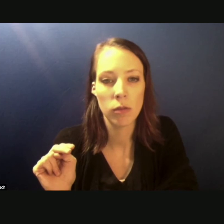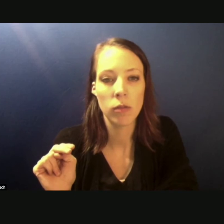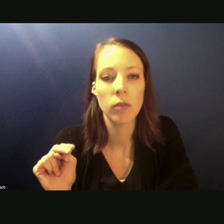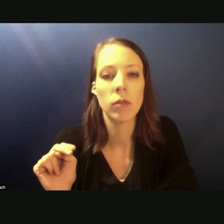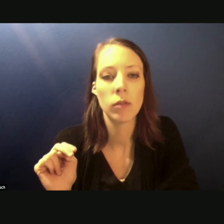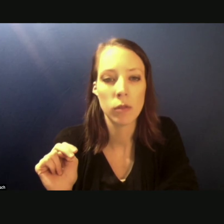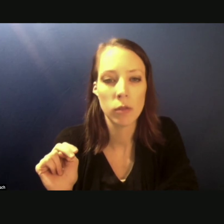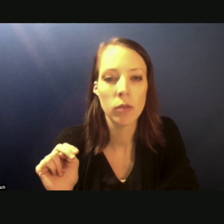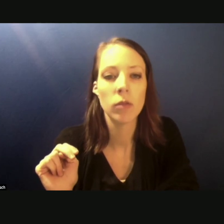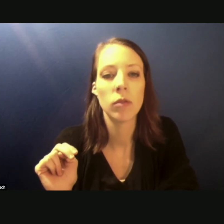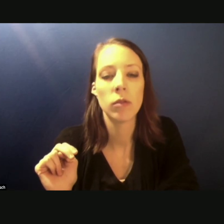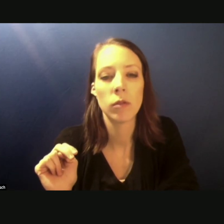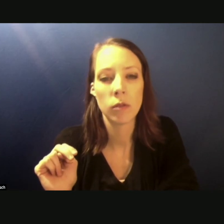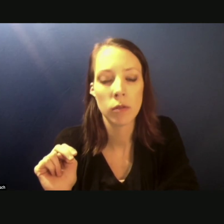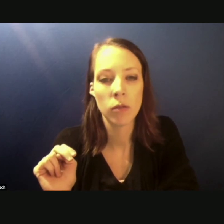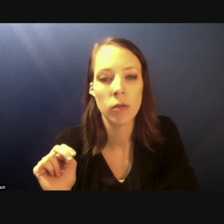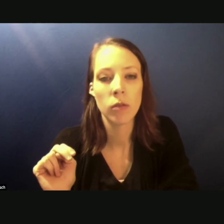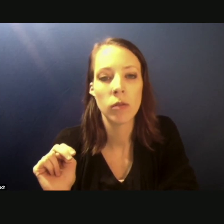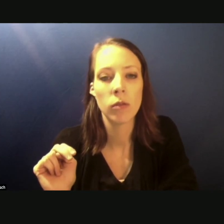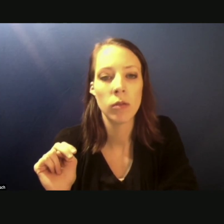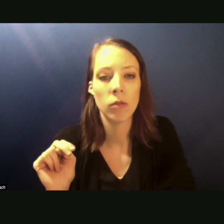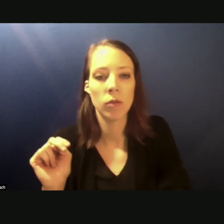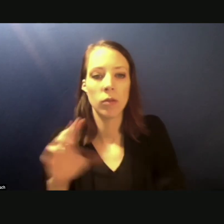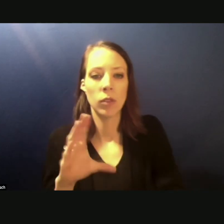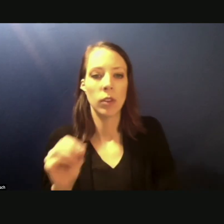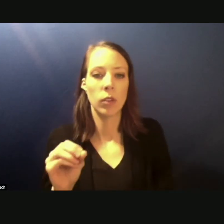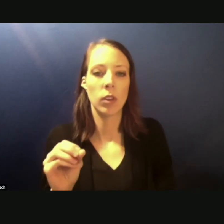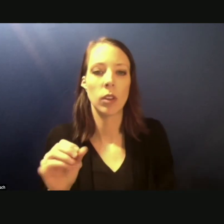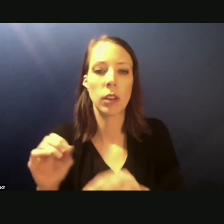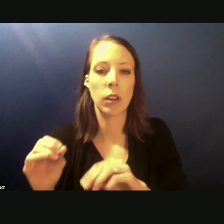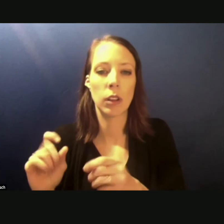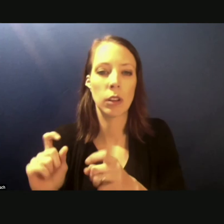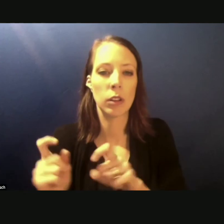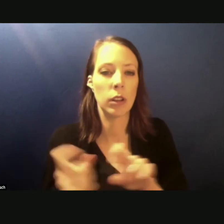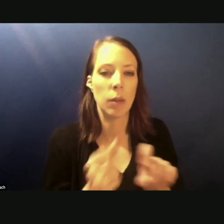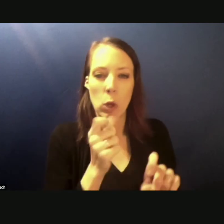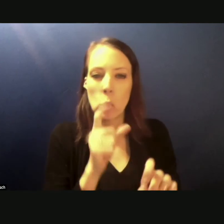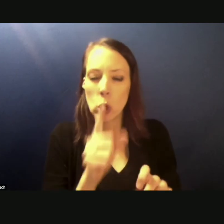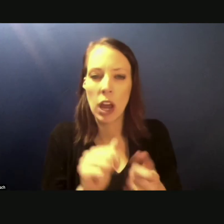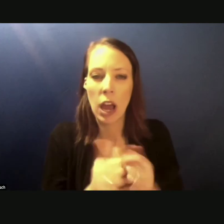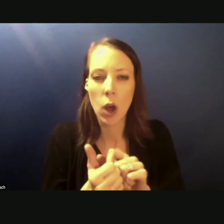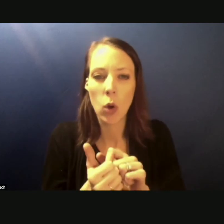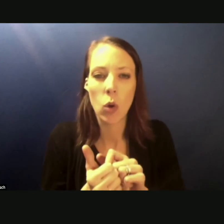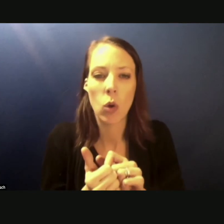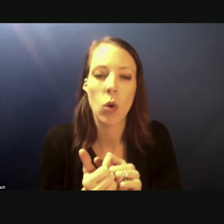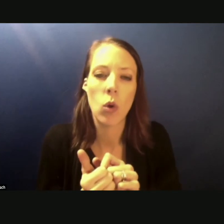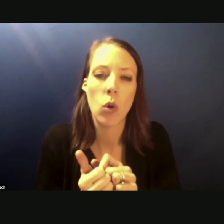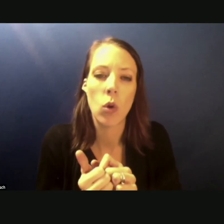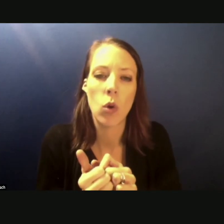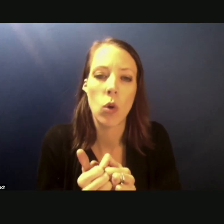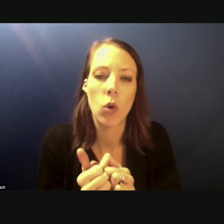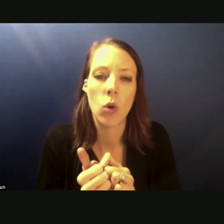African culture. So the way that it migrated, I'm not sure as far as